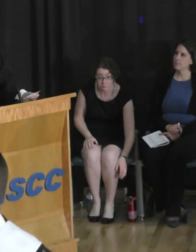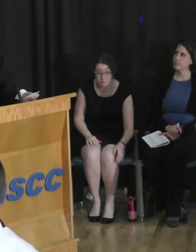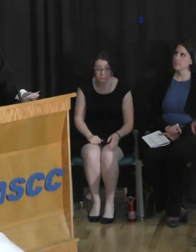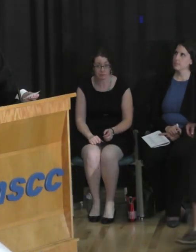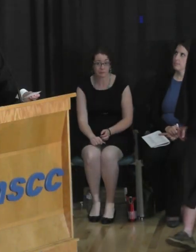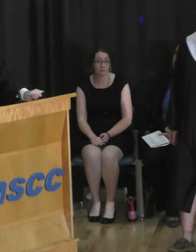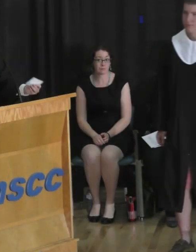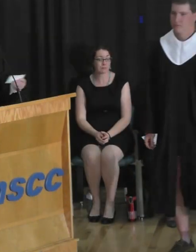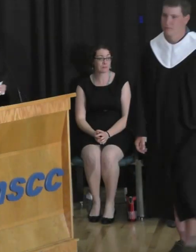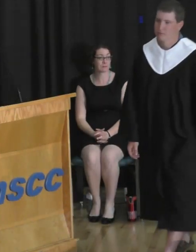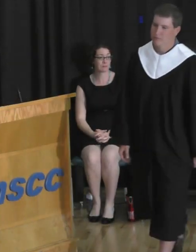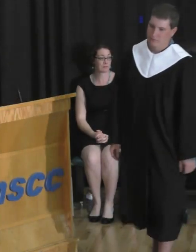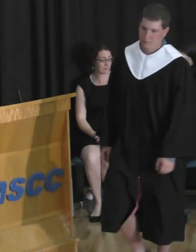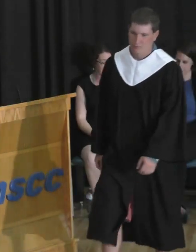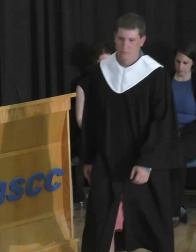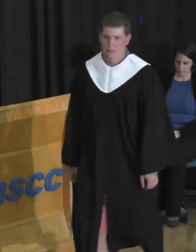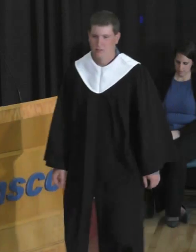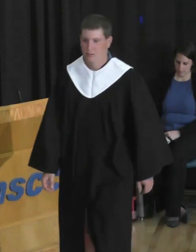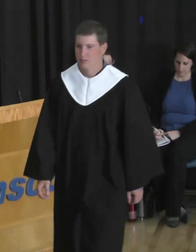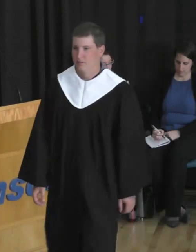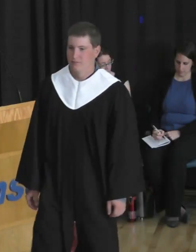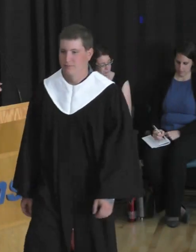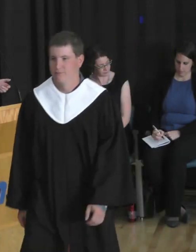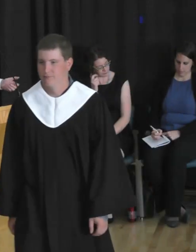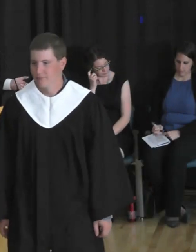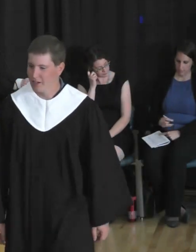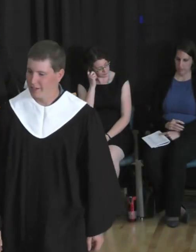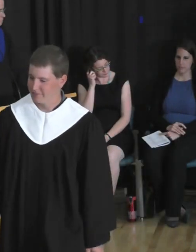Jeremy Church.